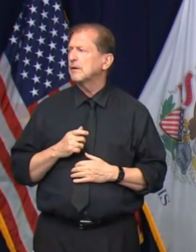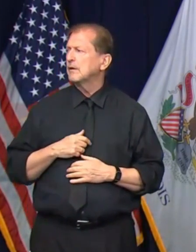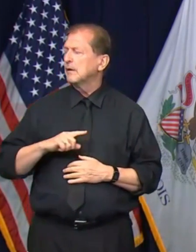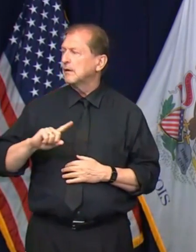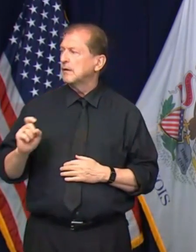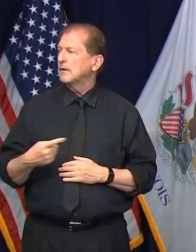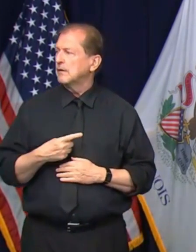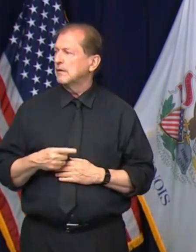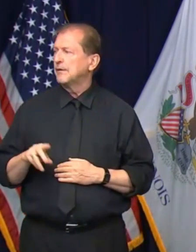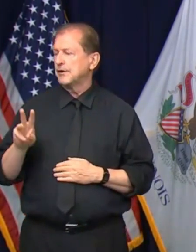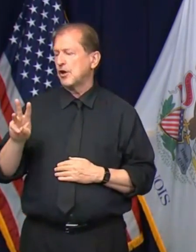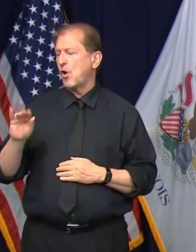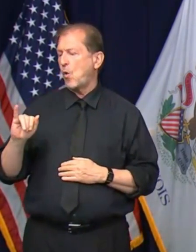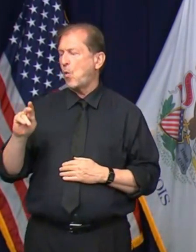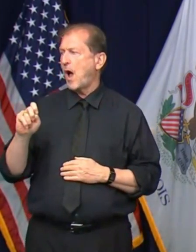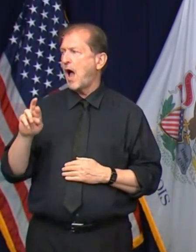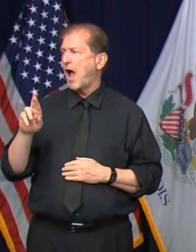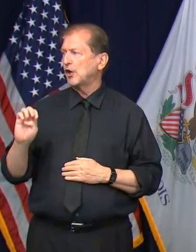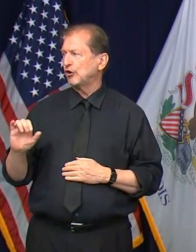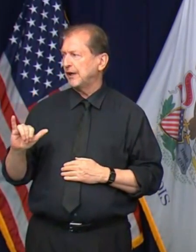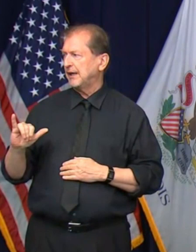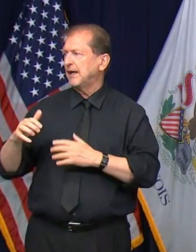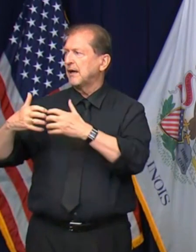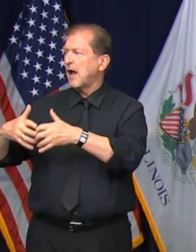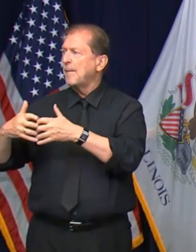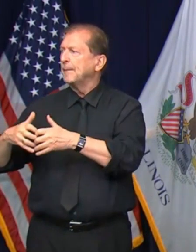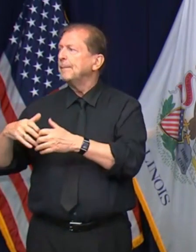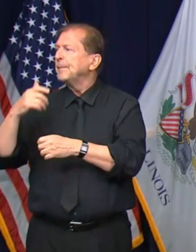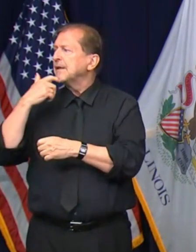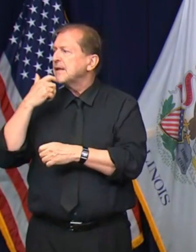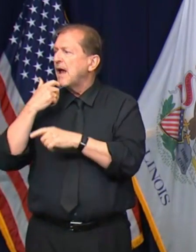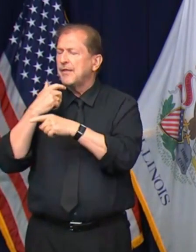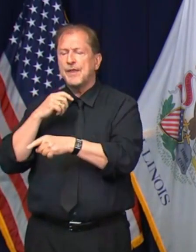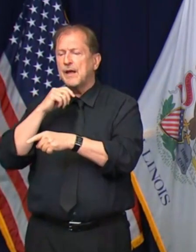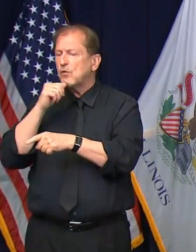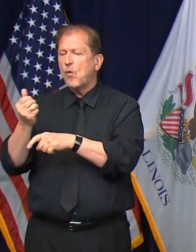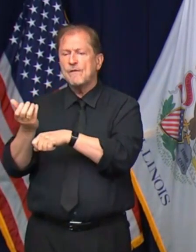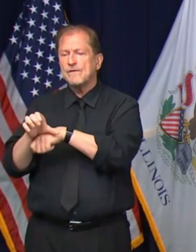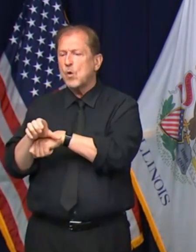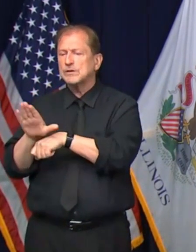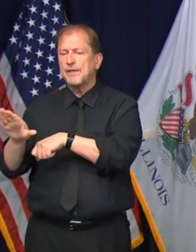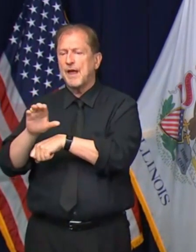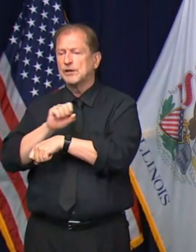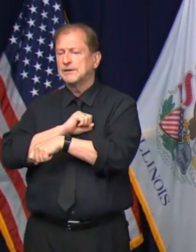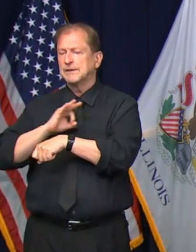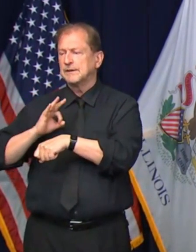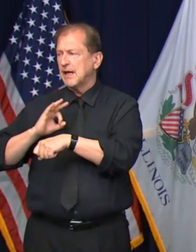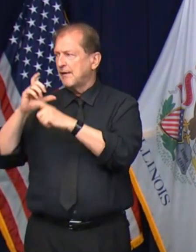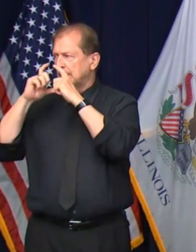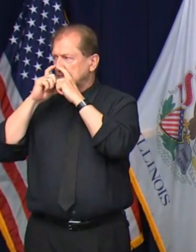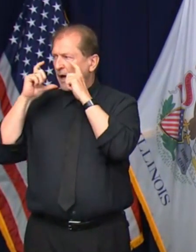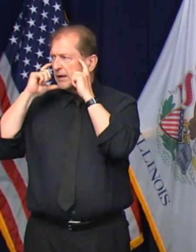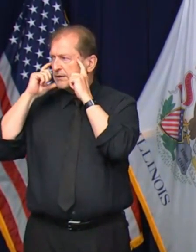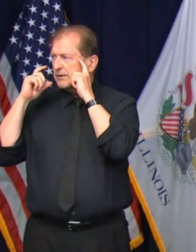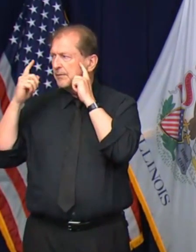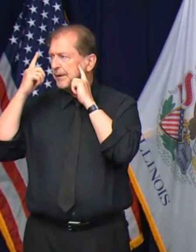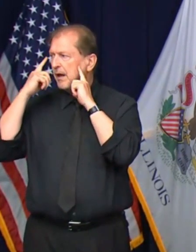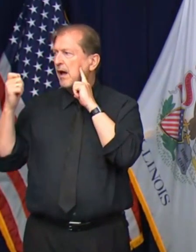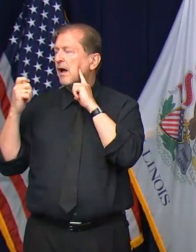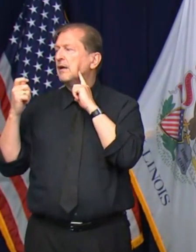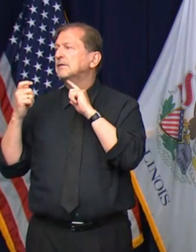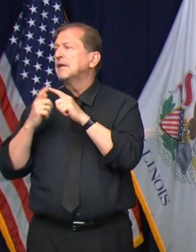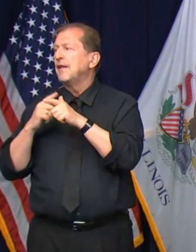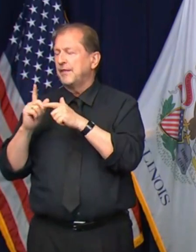Winery in Aviston, Illinois, announced they will not be requiring their staff to wear masks because they can be a, quote, reservoir for